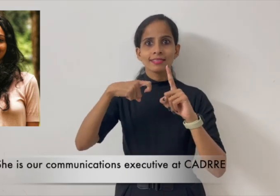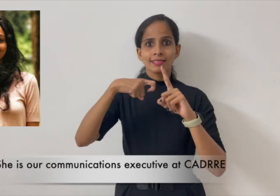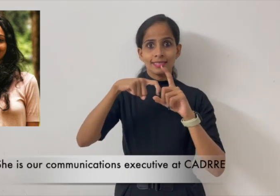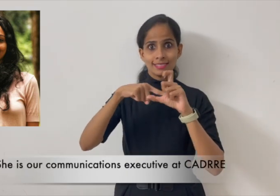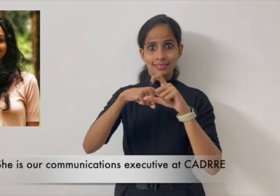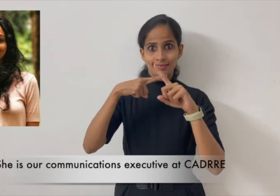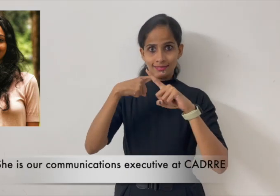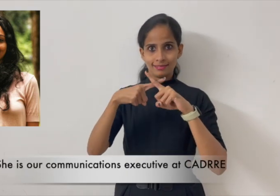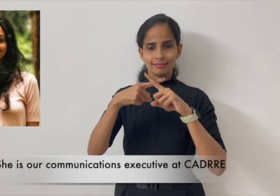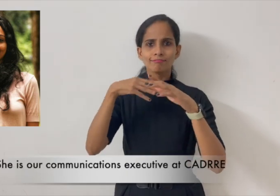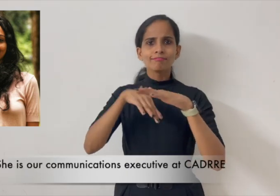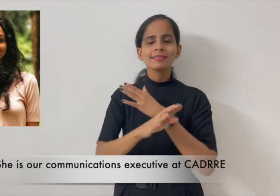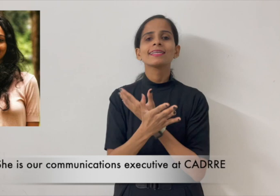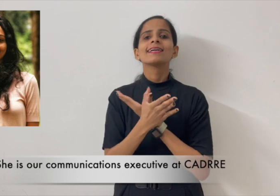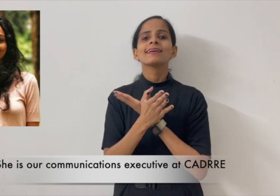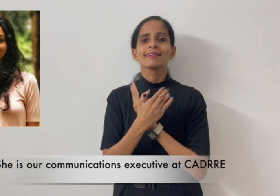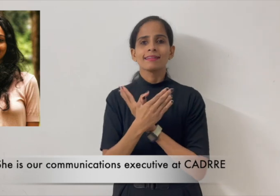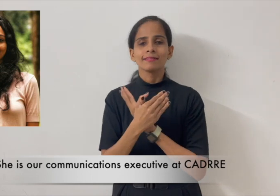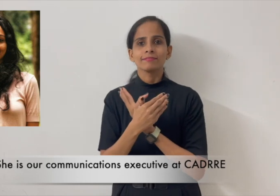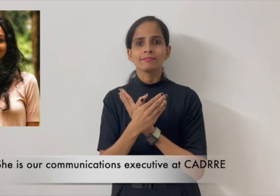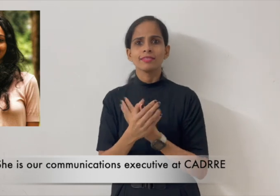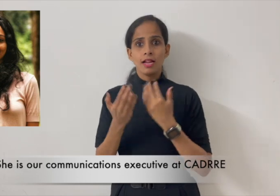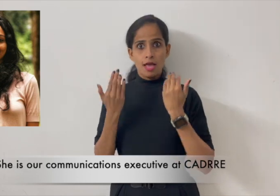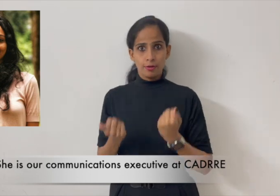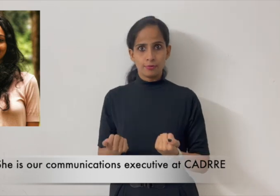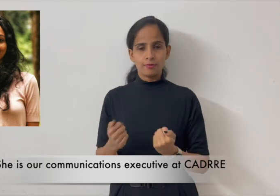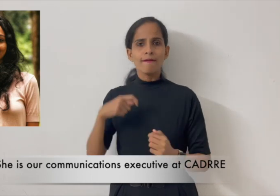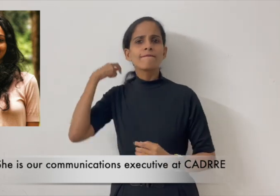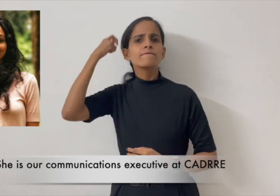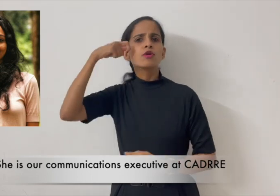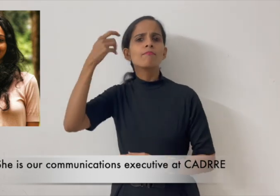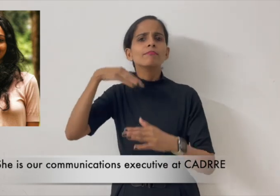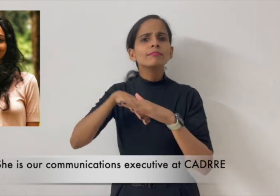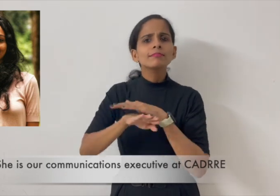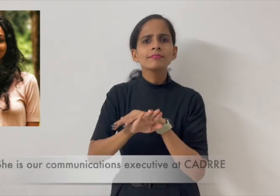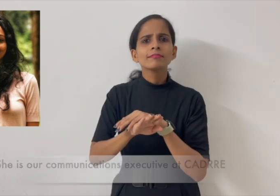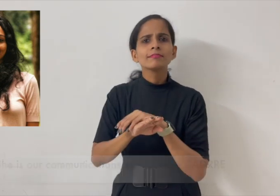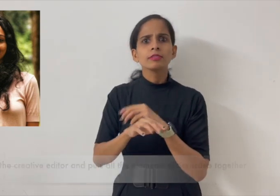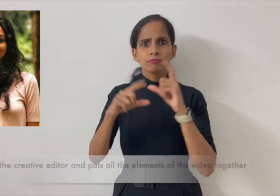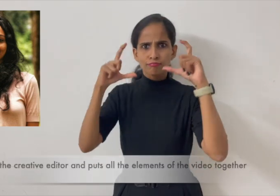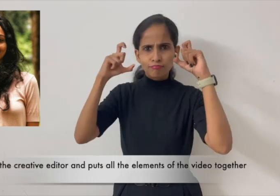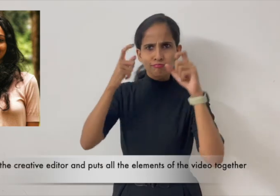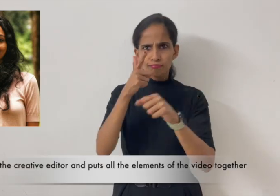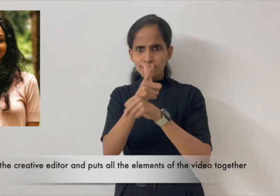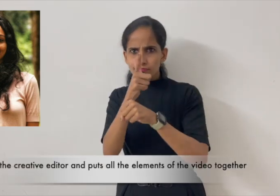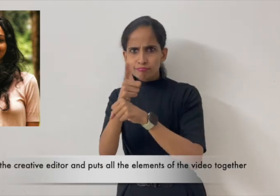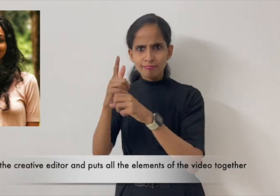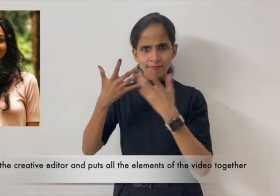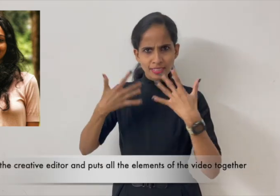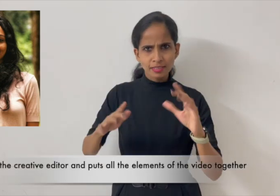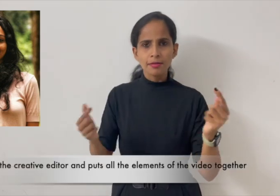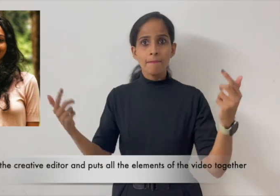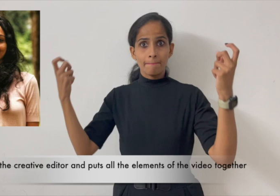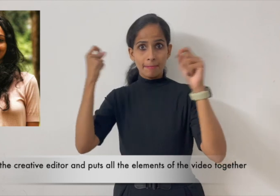She is our communications executive at CADRRE and is the creative editor